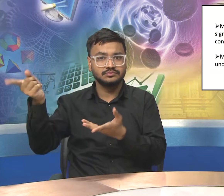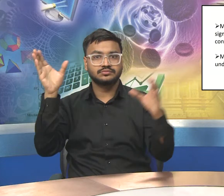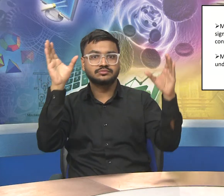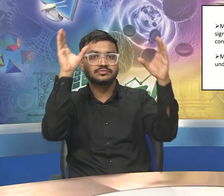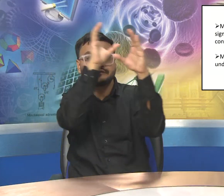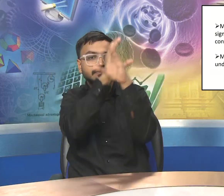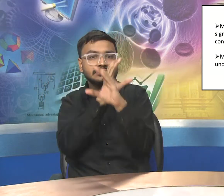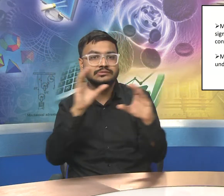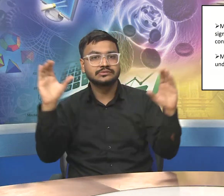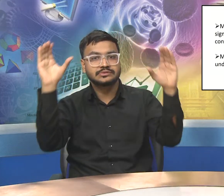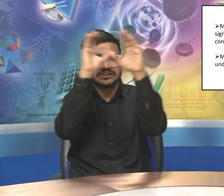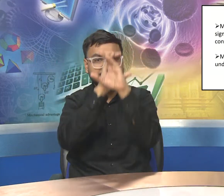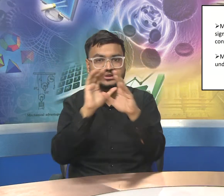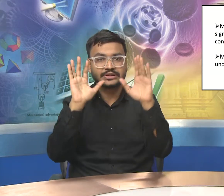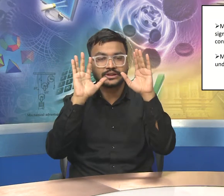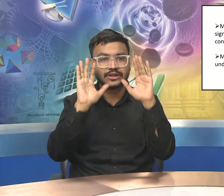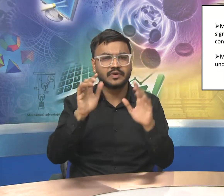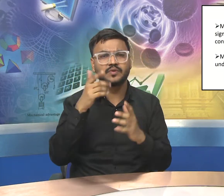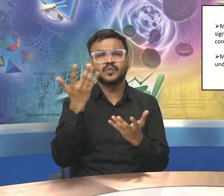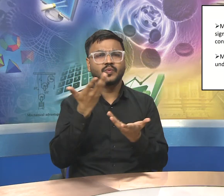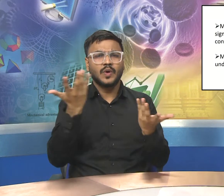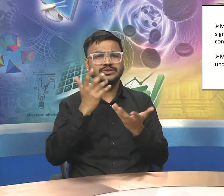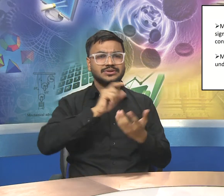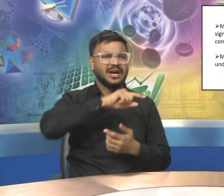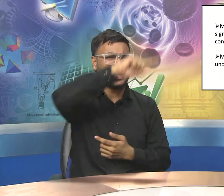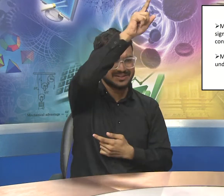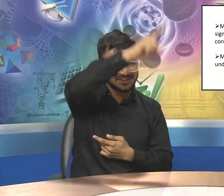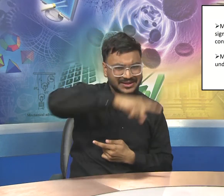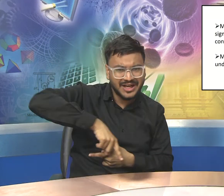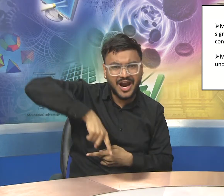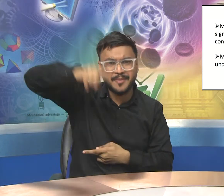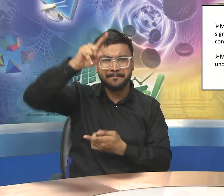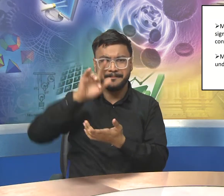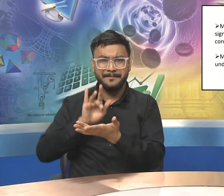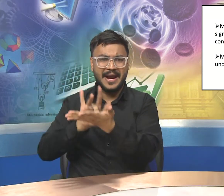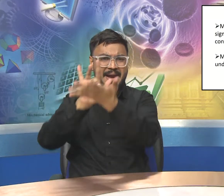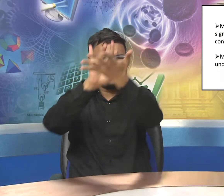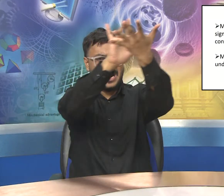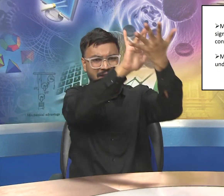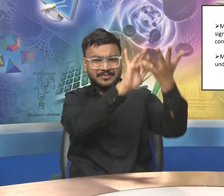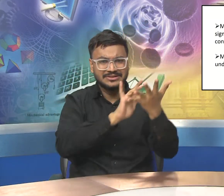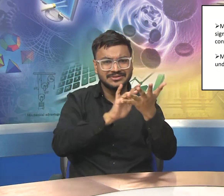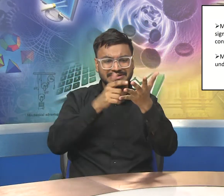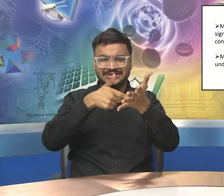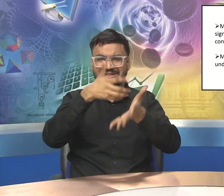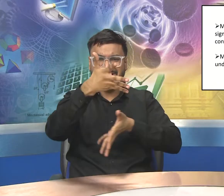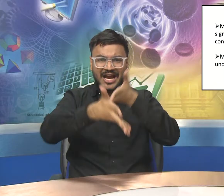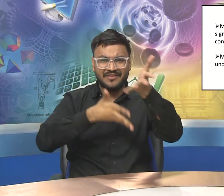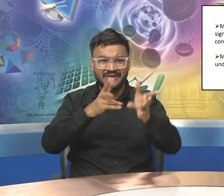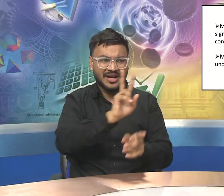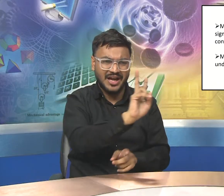Many teachers felt it is better to have same sign language across the country